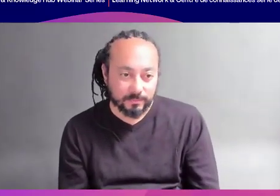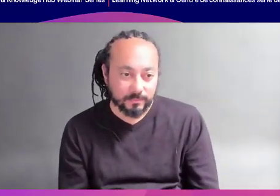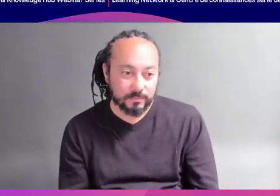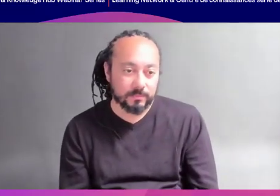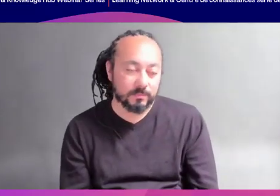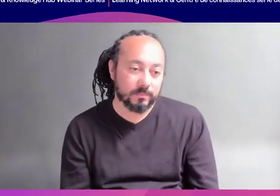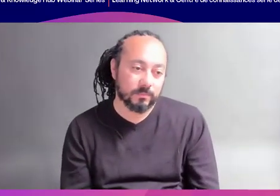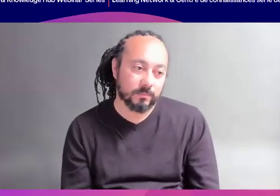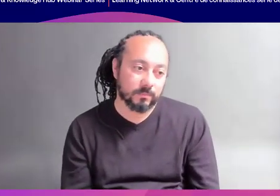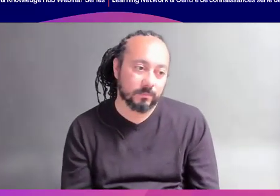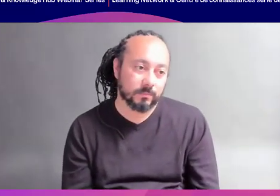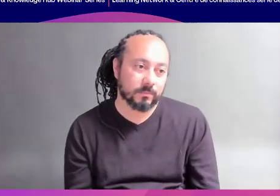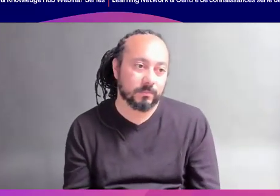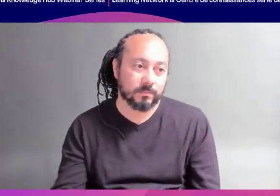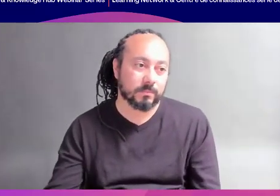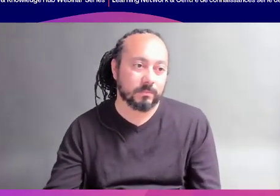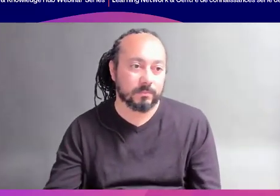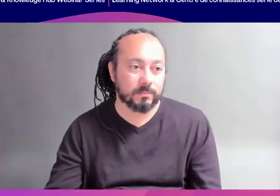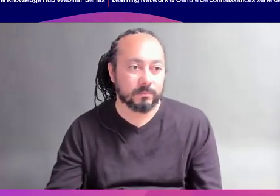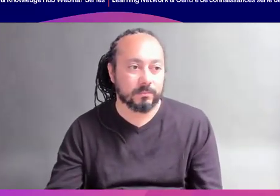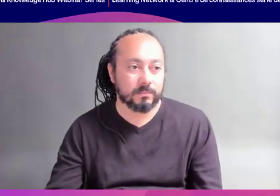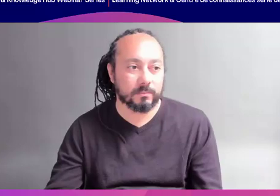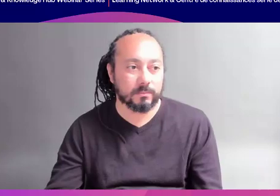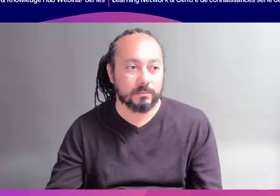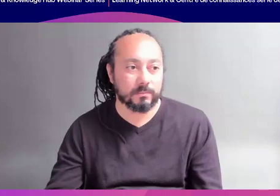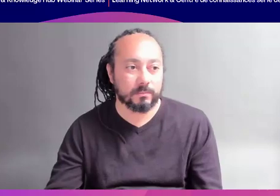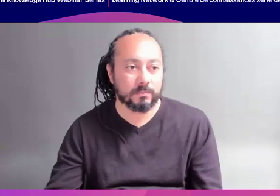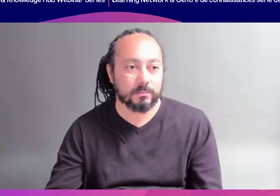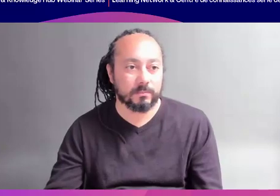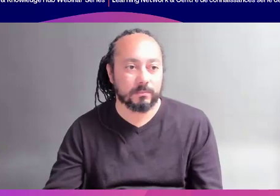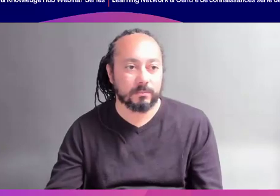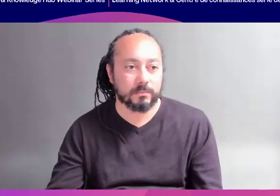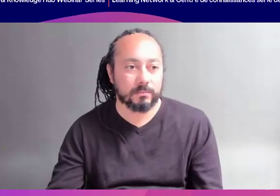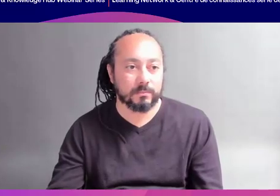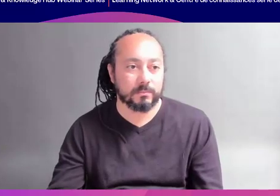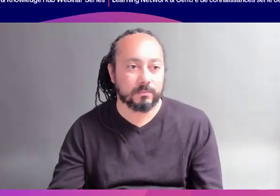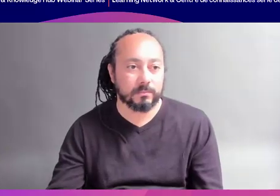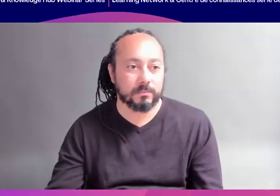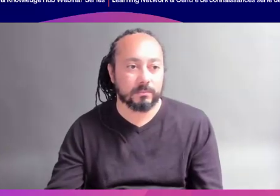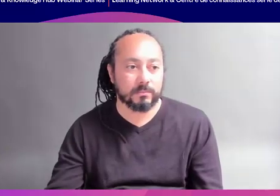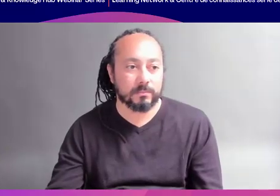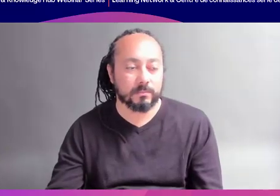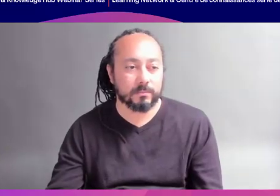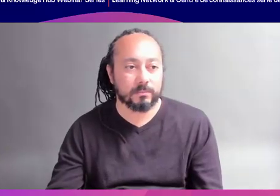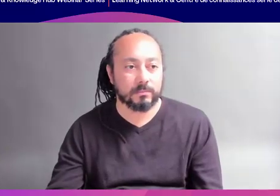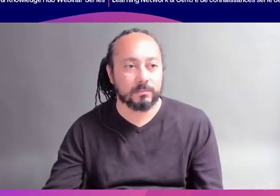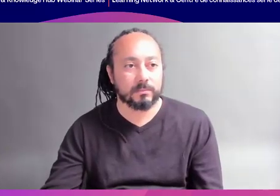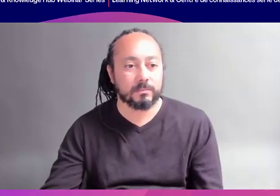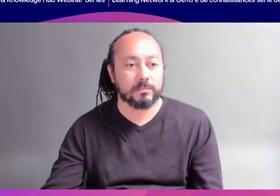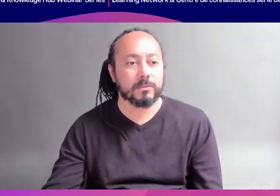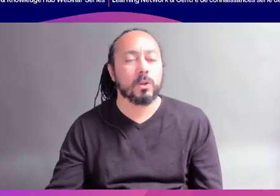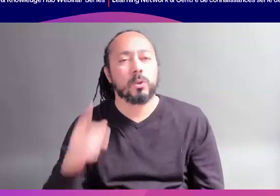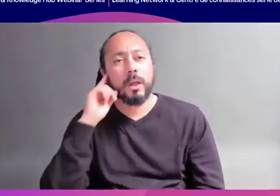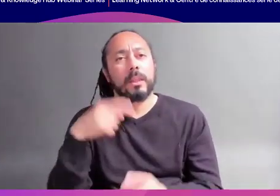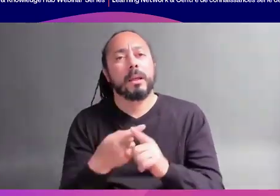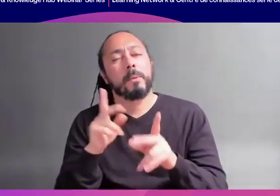do, it's interesting to think about where people and the services they're using and what's helpful. And I think about the fact that we've